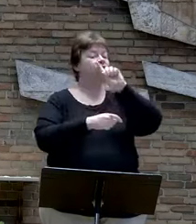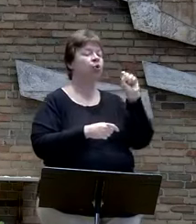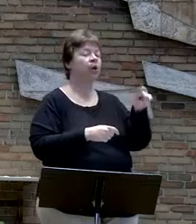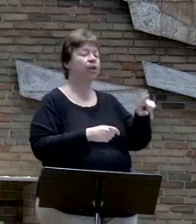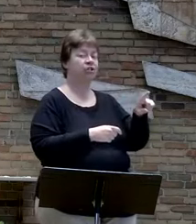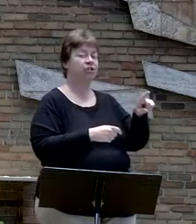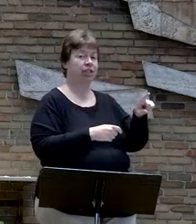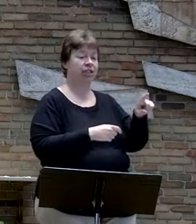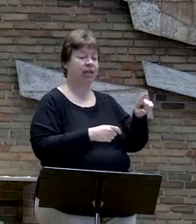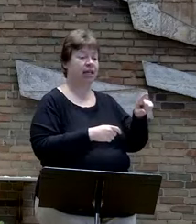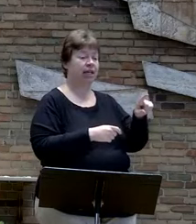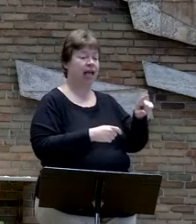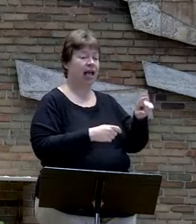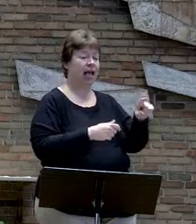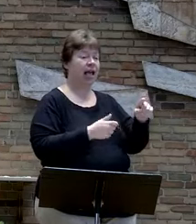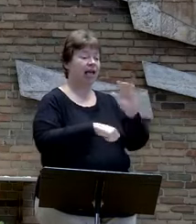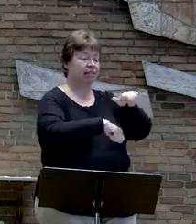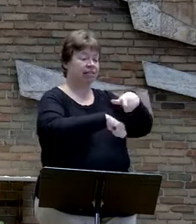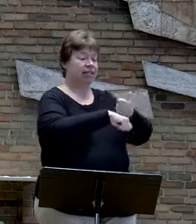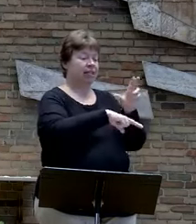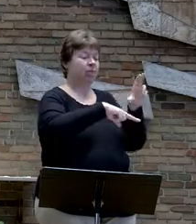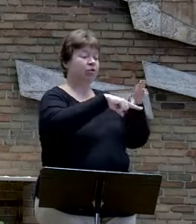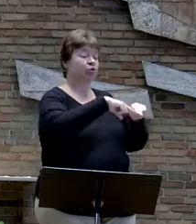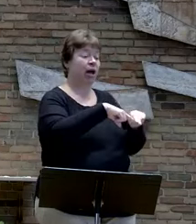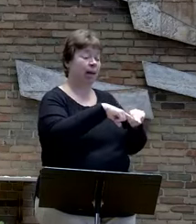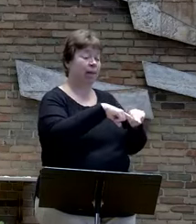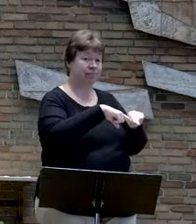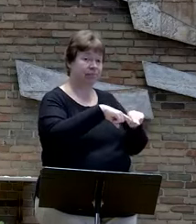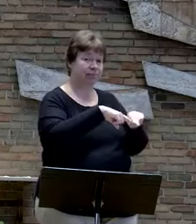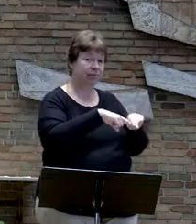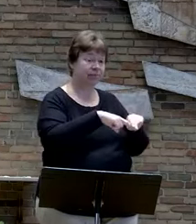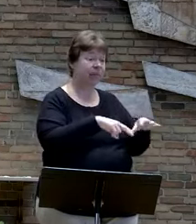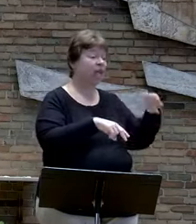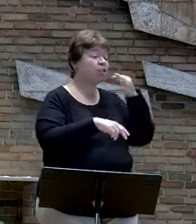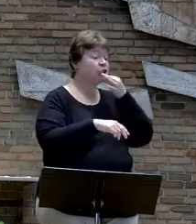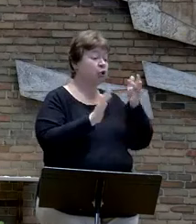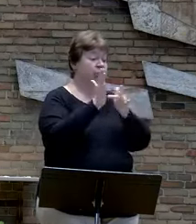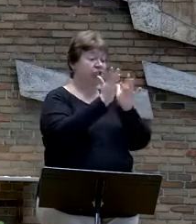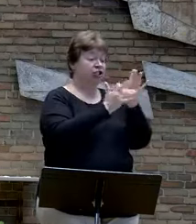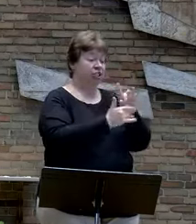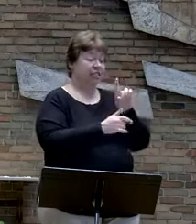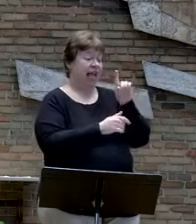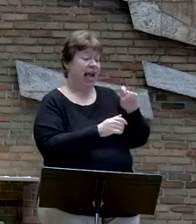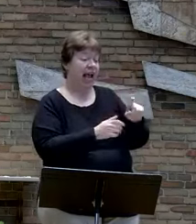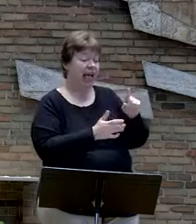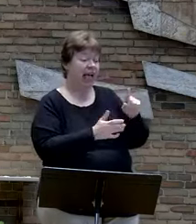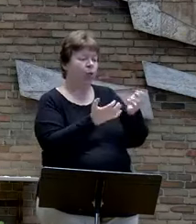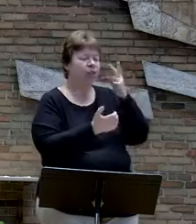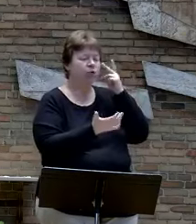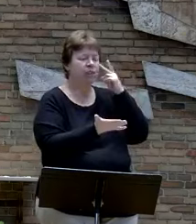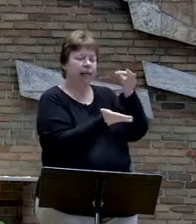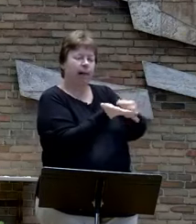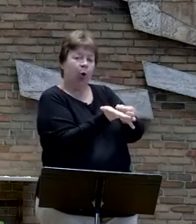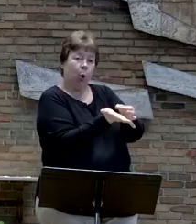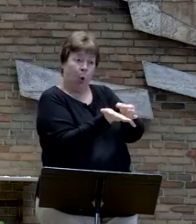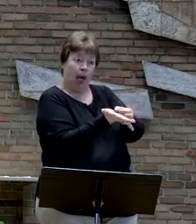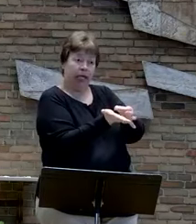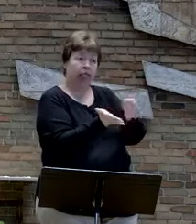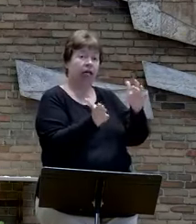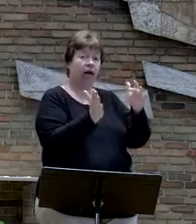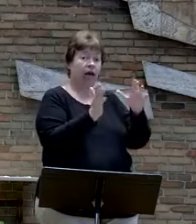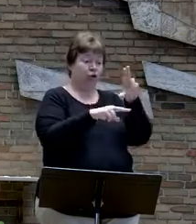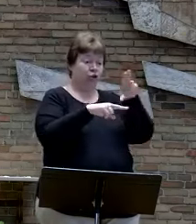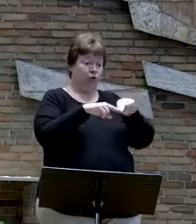Pharisees and sets his trap. You see, as soon as Jesus asks to see the coin, his trap was